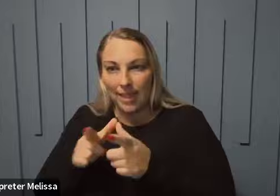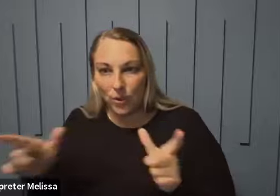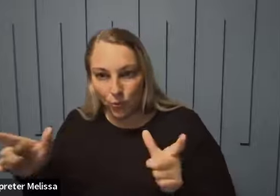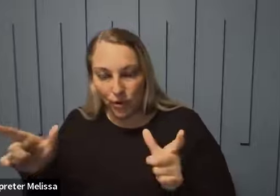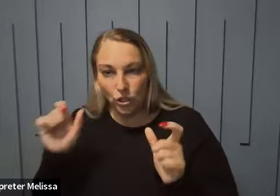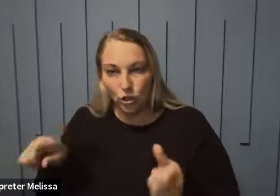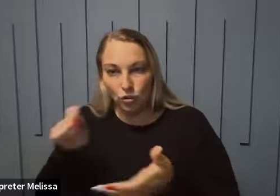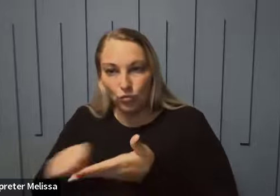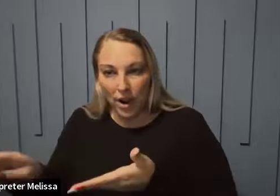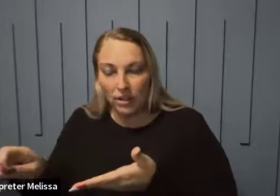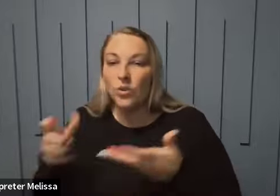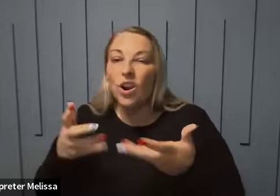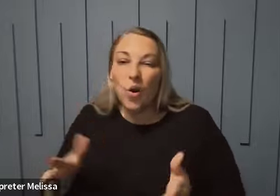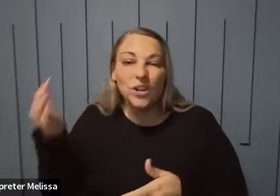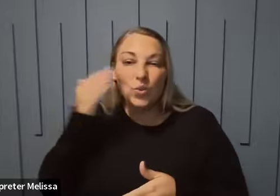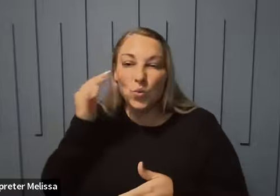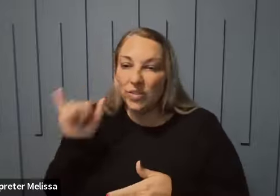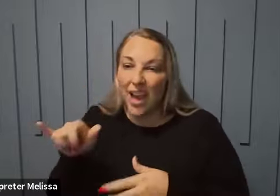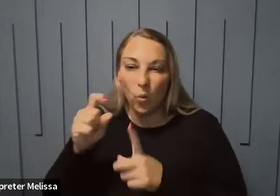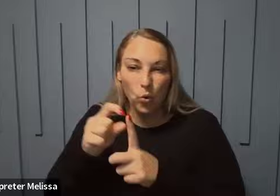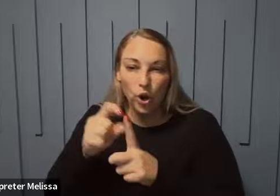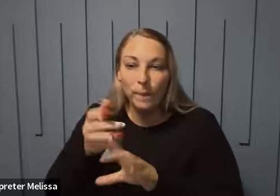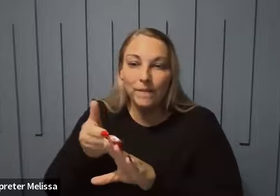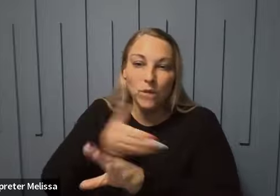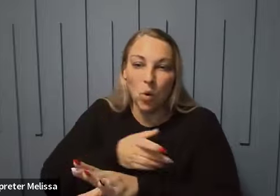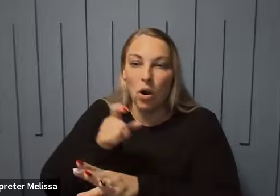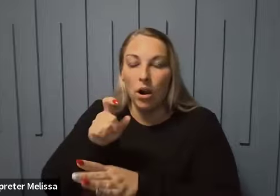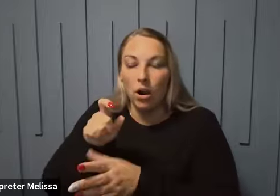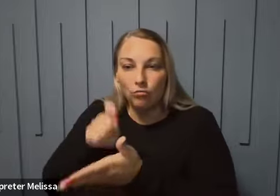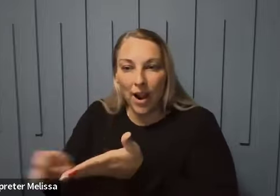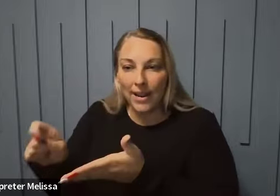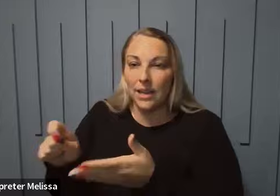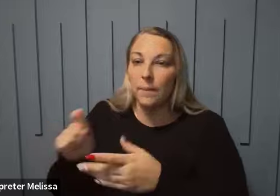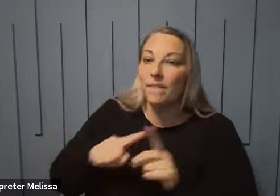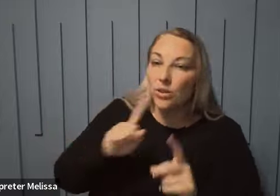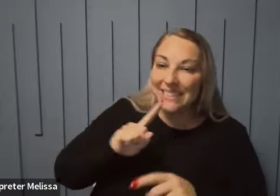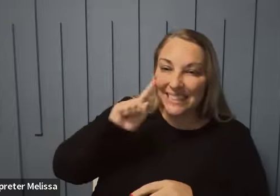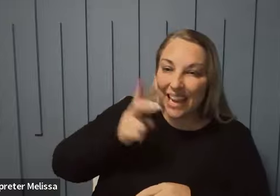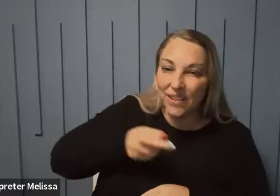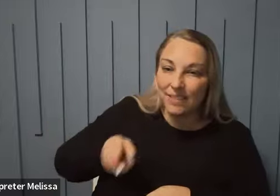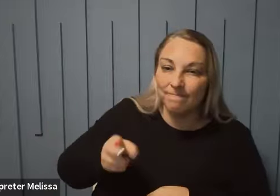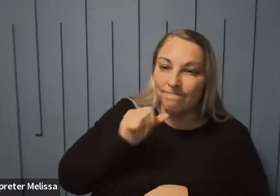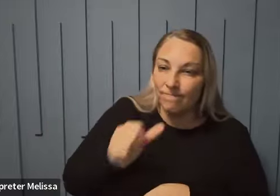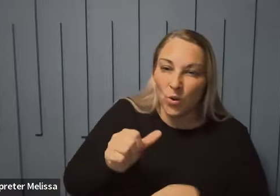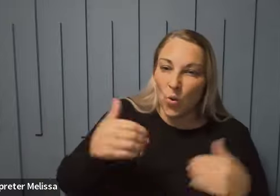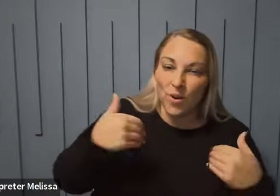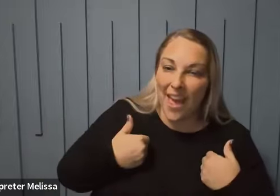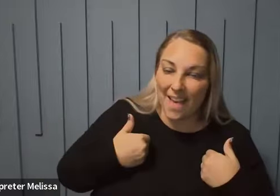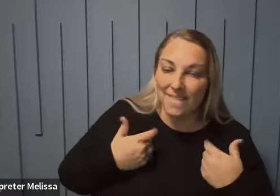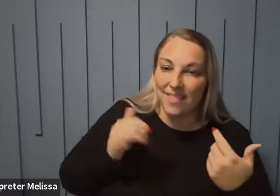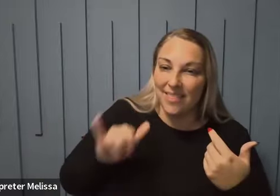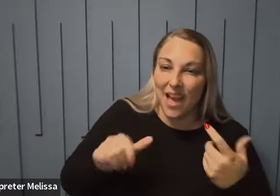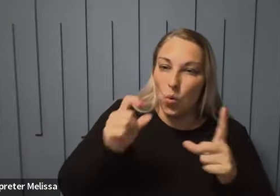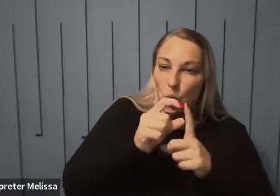it in a secondary form. And for deaf and hard of hearing kids, sadly, that's just not always true. They might say like, my